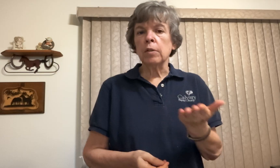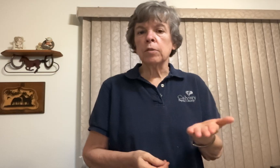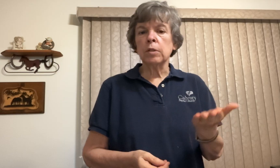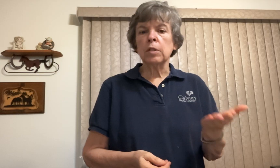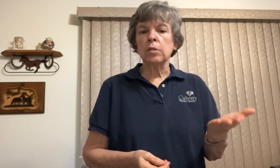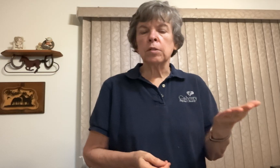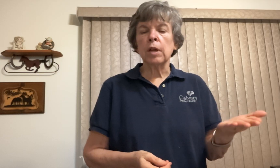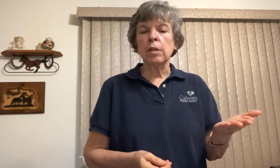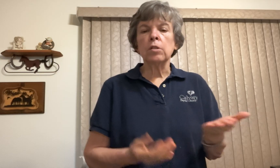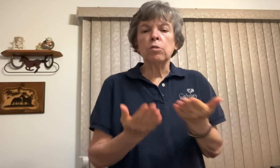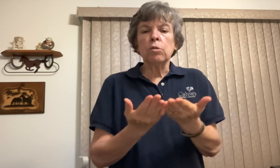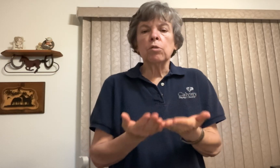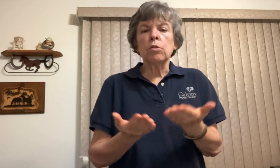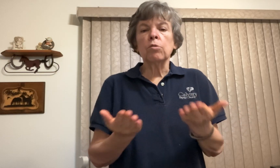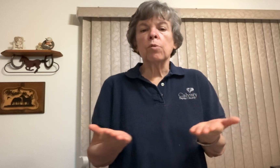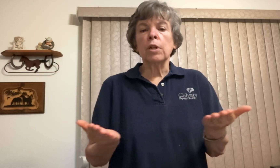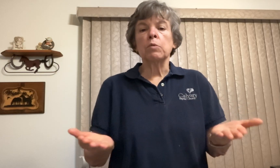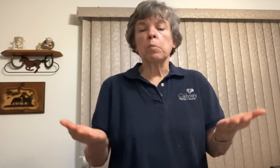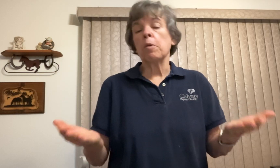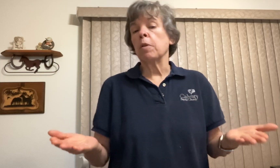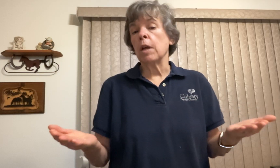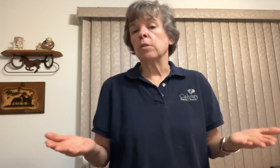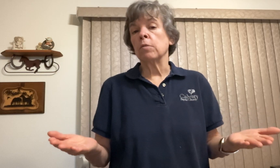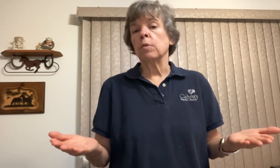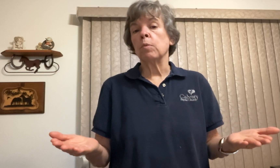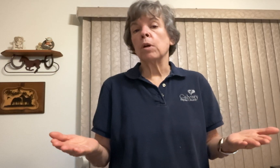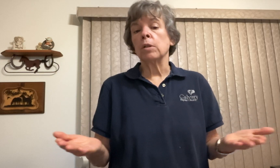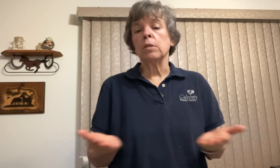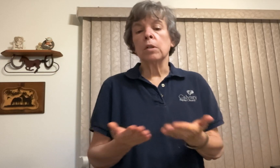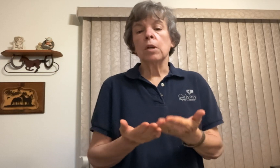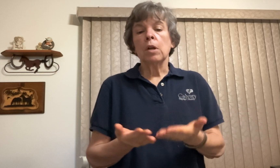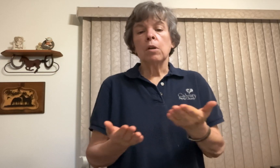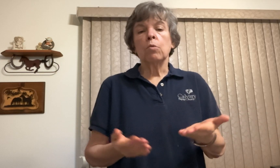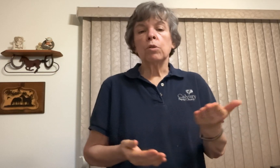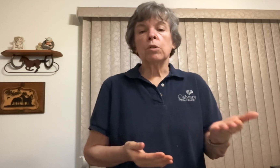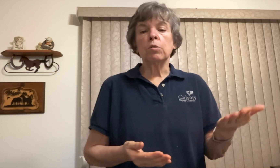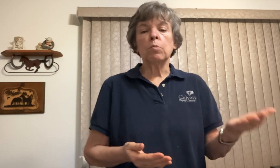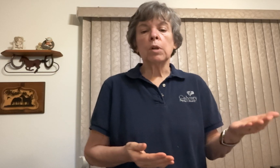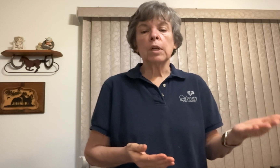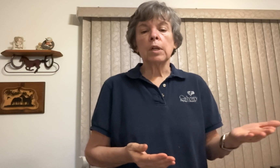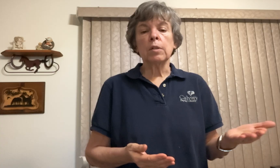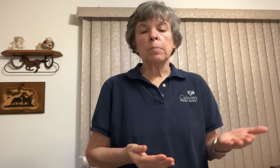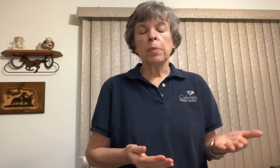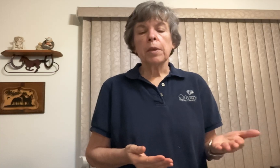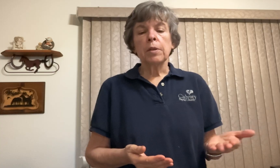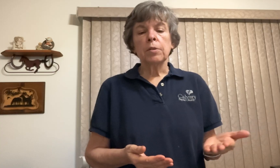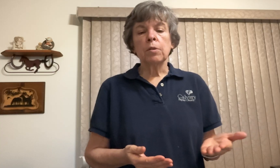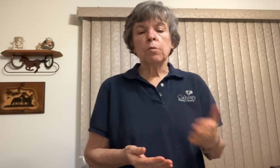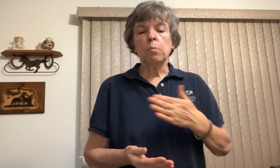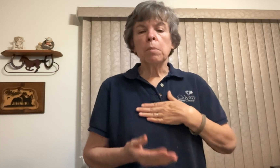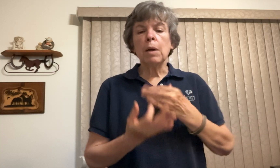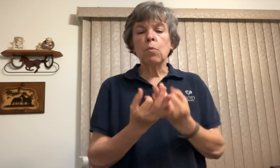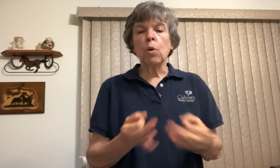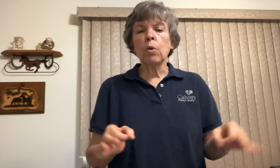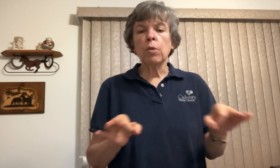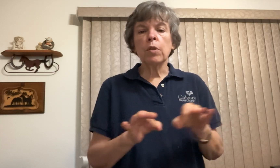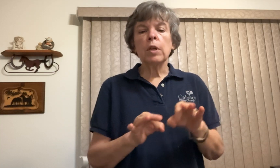things instead. And you could do things with both hands if you wanted, or you can do one hand. So my worth